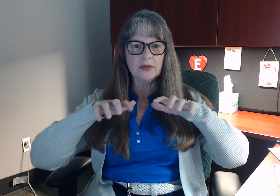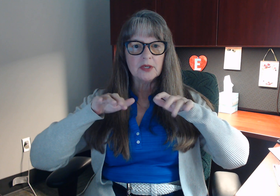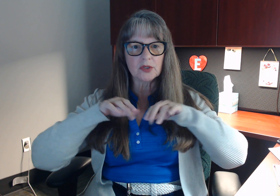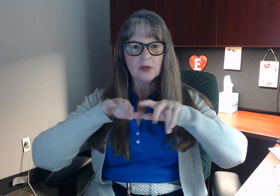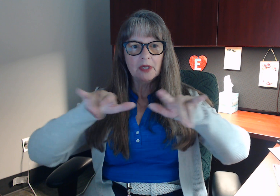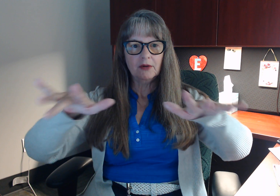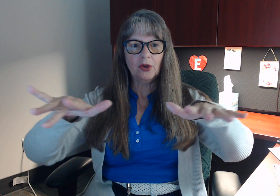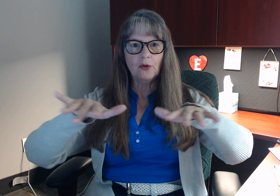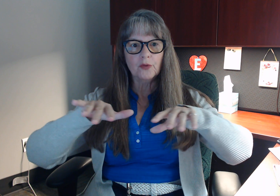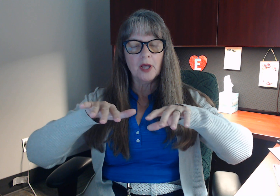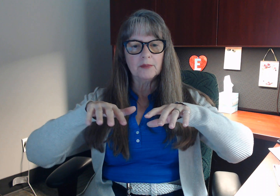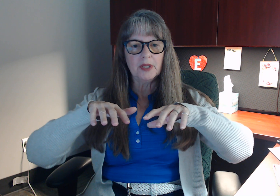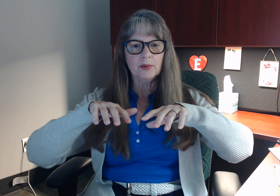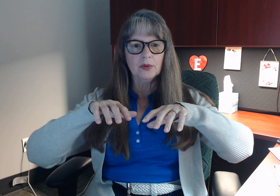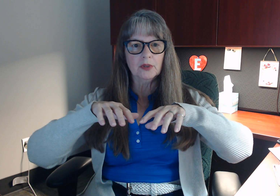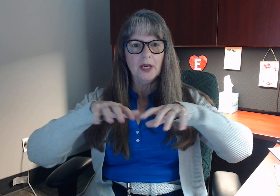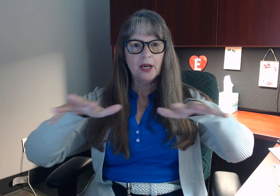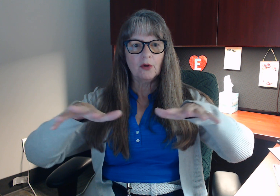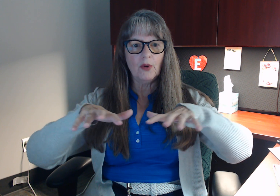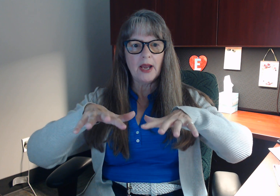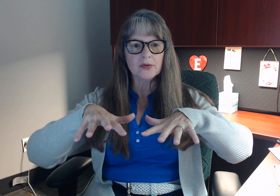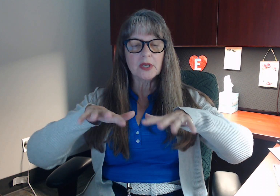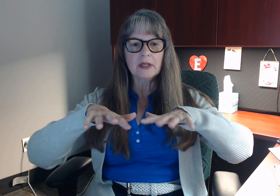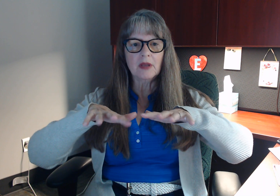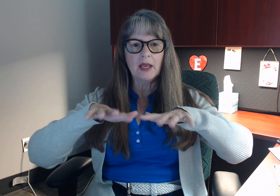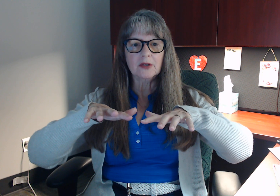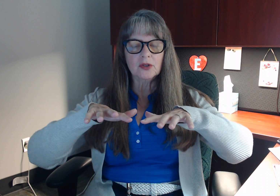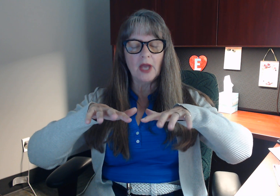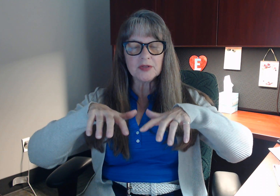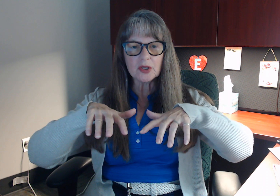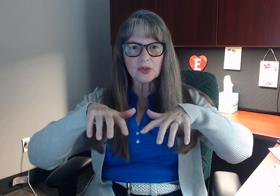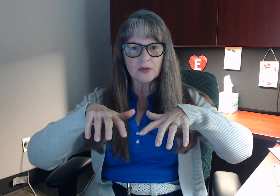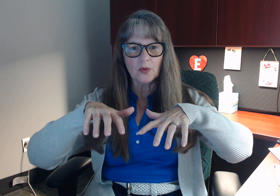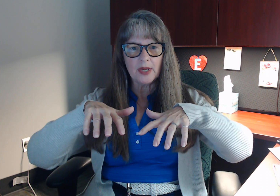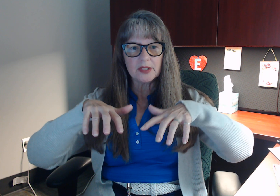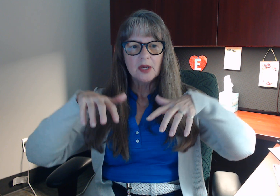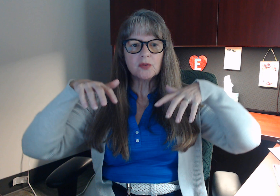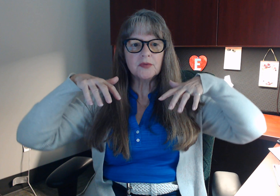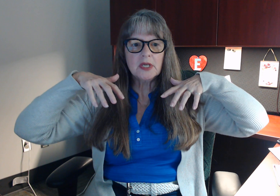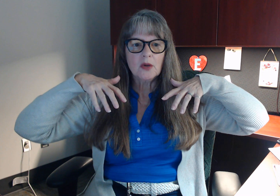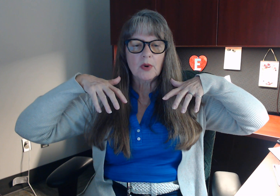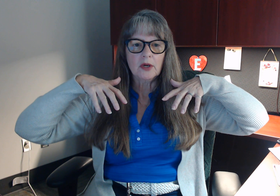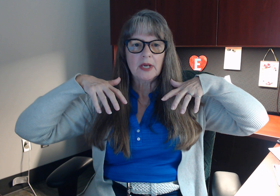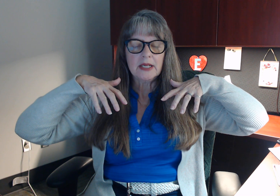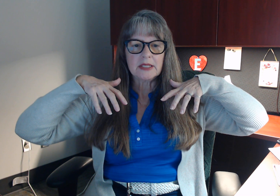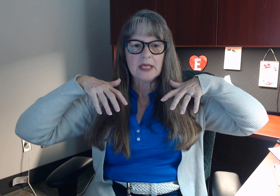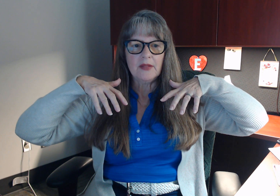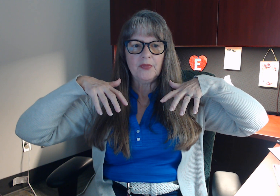this, for a lot of people and a crowd. So, I've seen it 2 different ways. So I've seen it where it's done this,